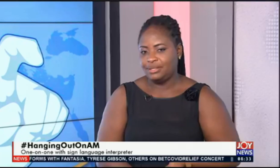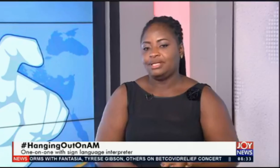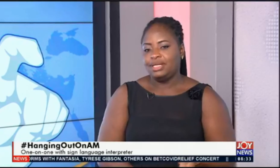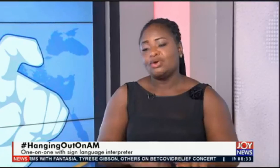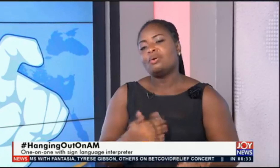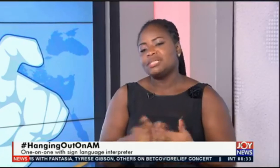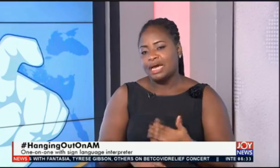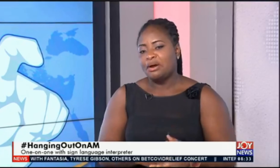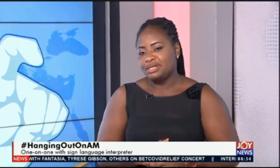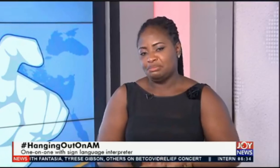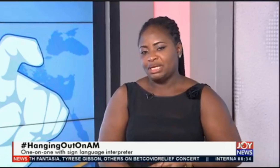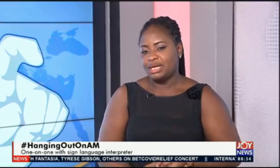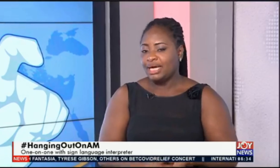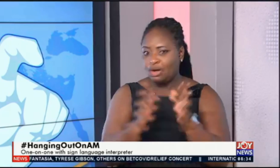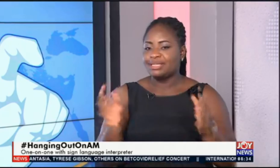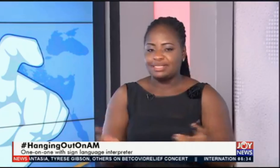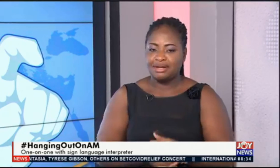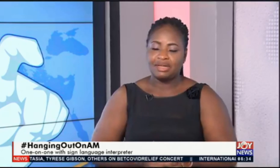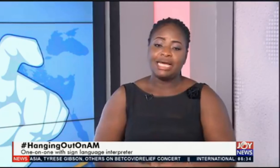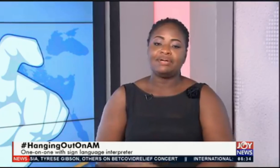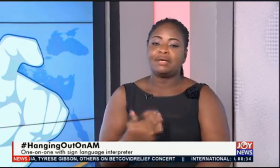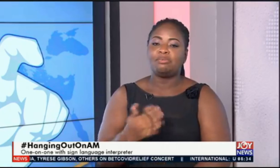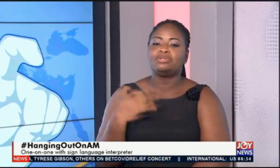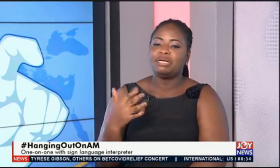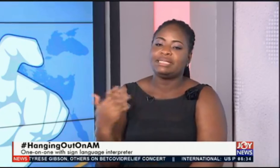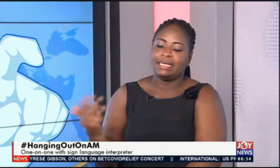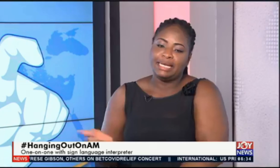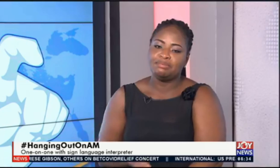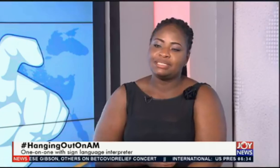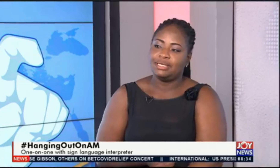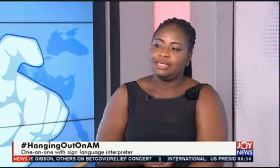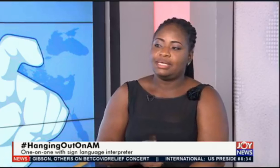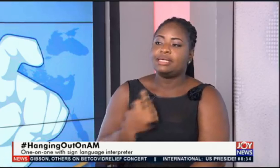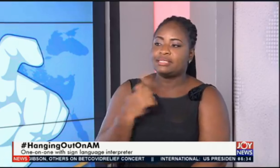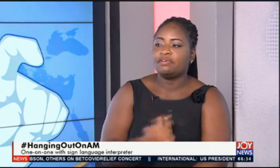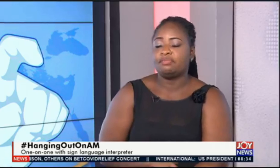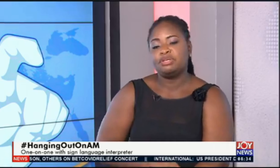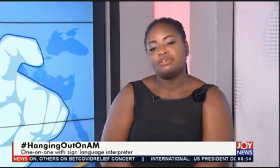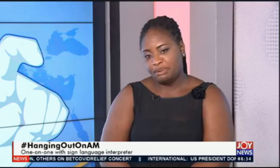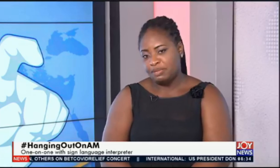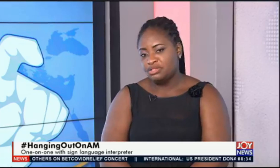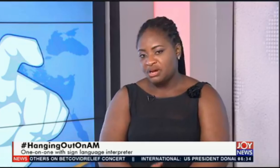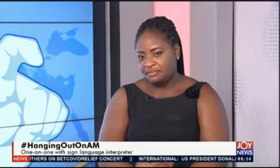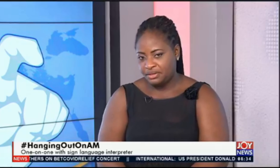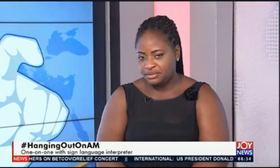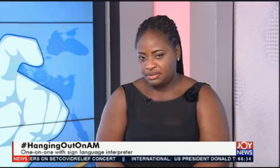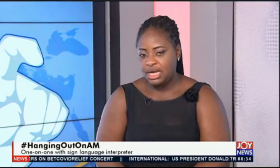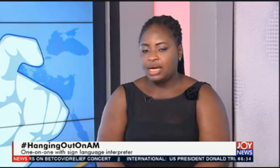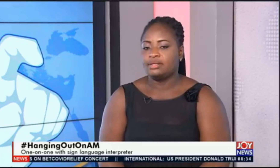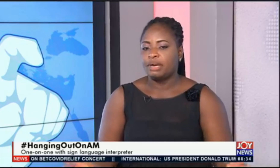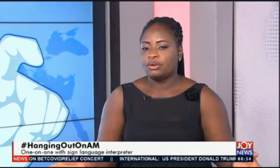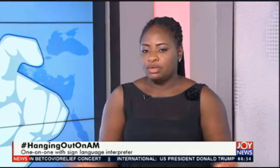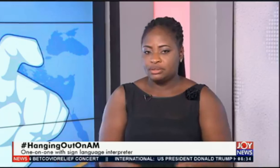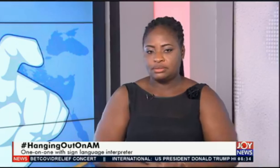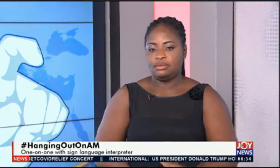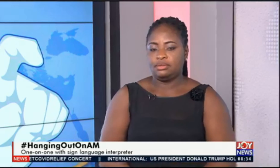Tetevi, they always encourage me. And all the staff, if I'm going to mention the names. Staff of where? Staff of Ministry of Parliamentary Affairs. Okay. And